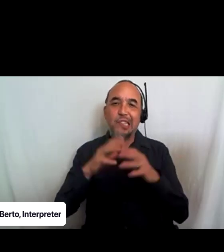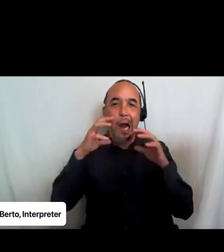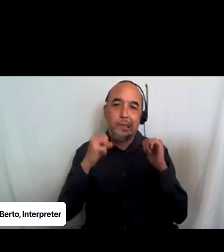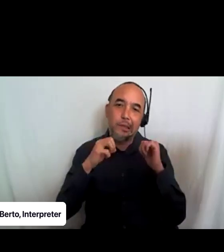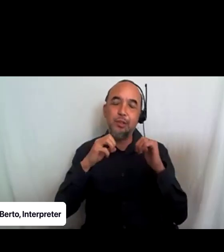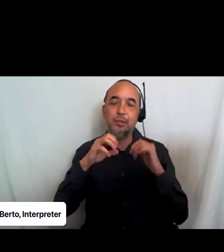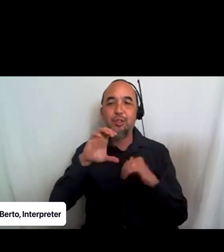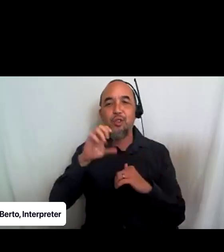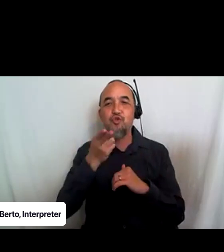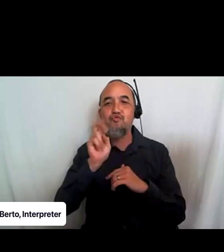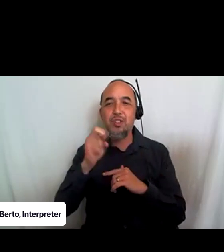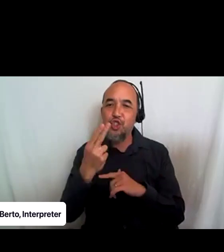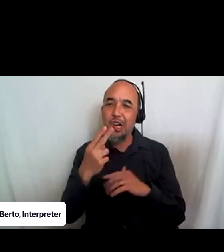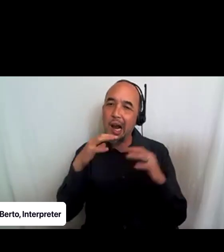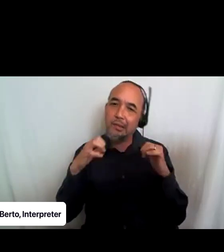Spread it out.